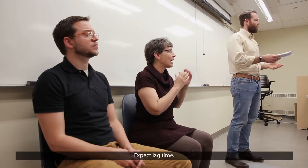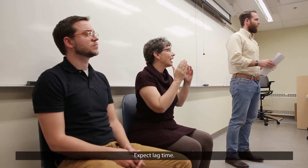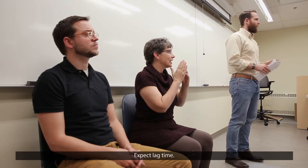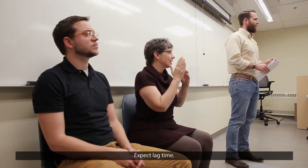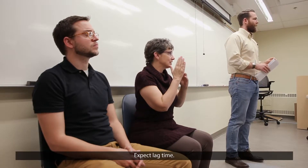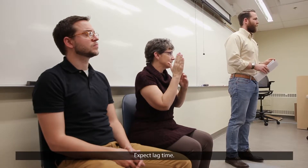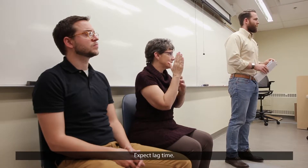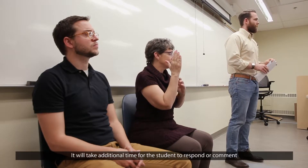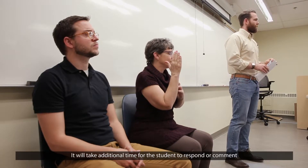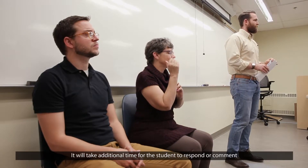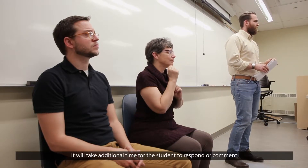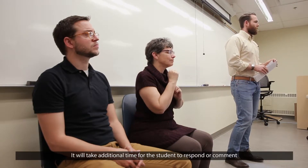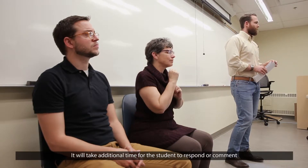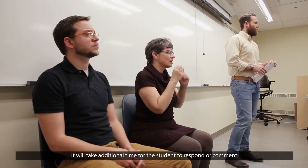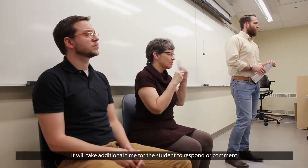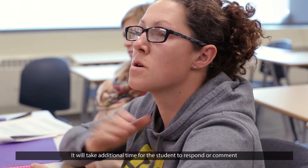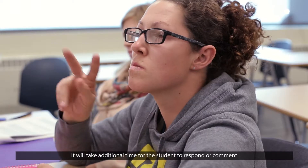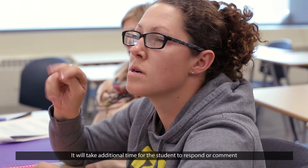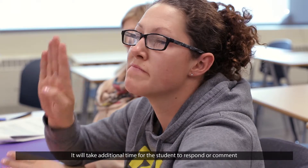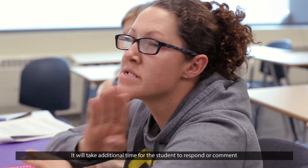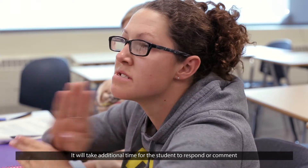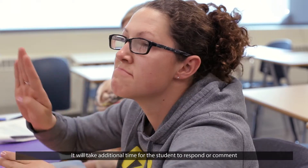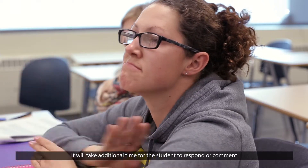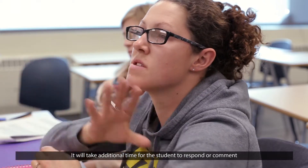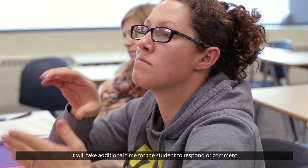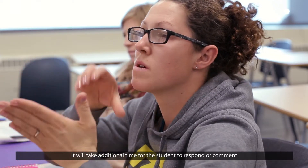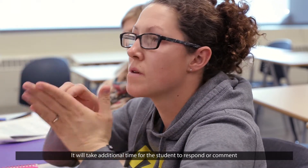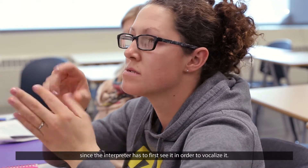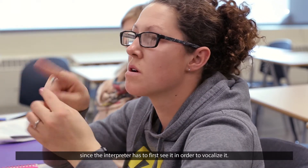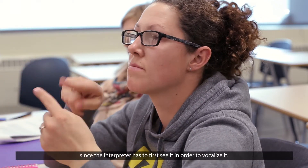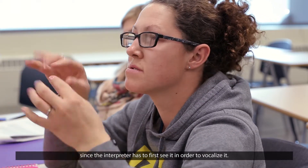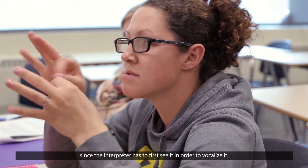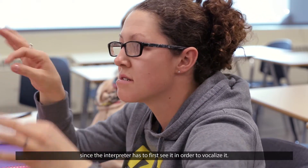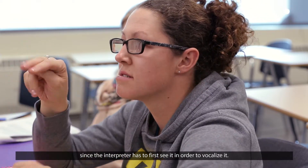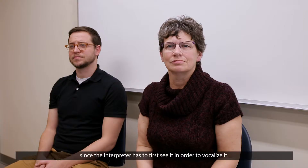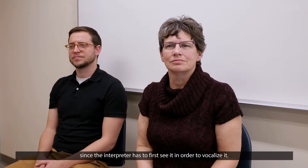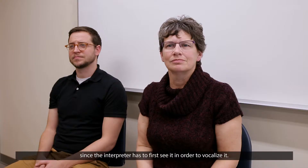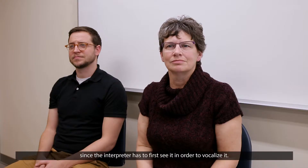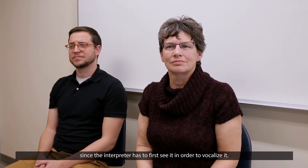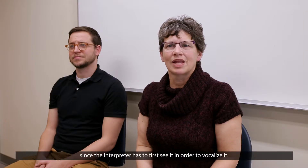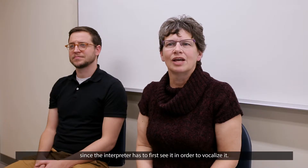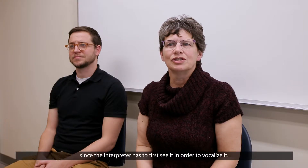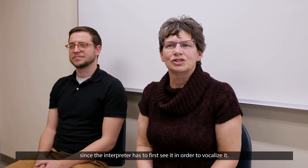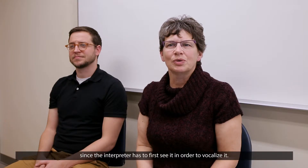time. It will take additional time for the student to respond or comment since the interpreter has to first see it in order to vocalize